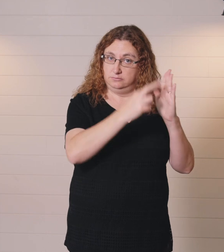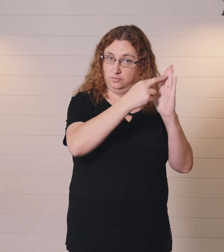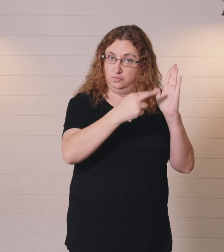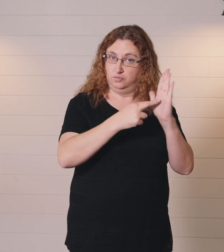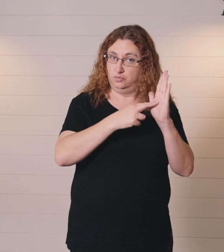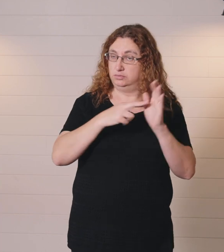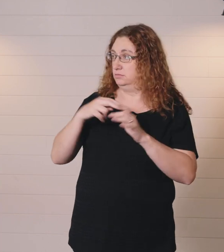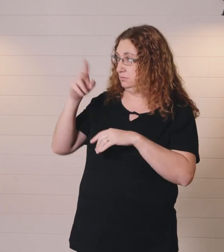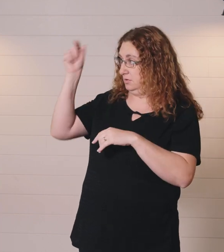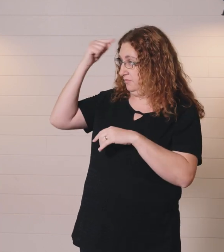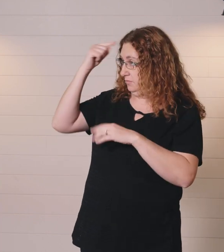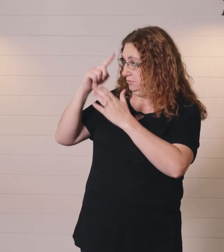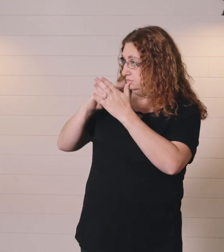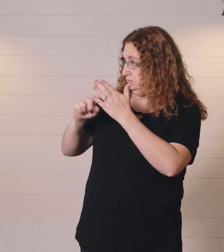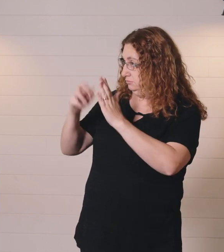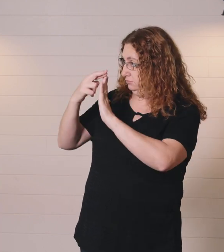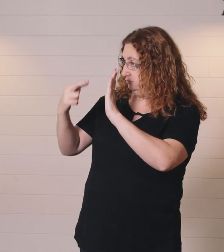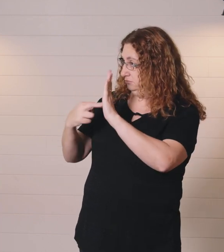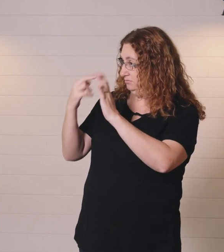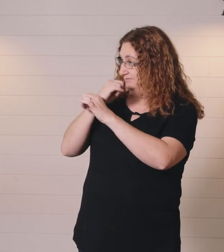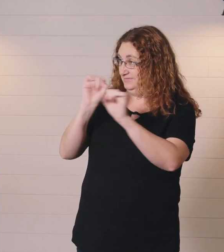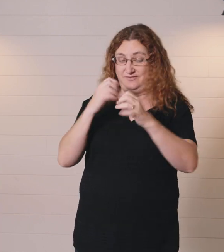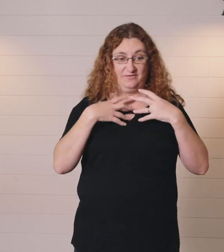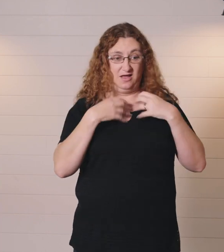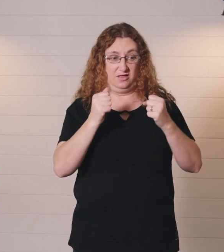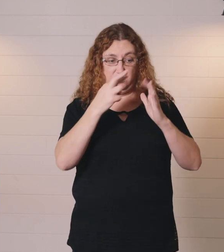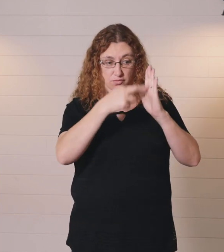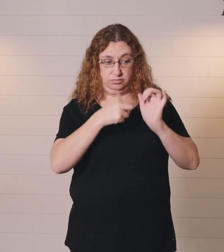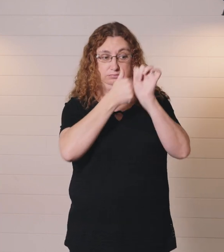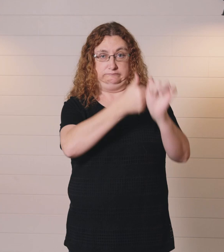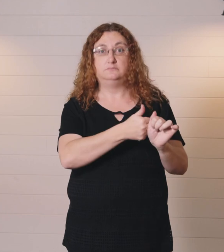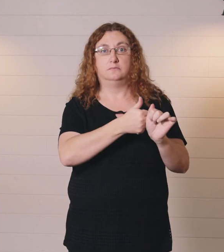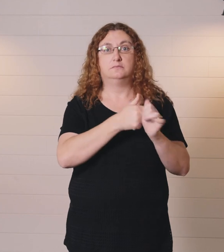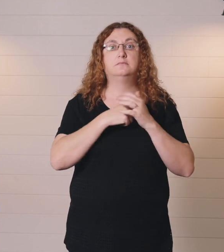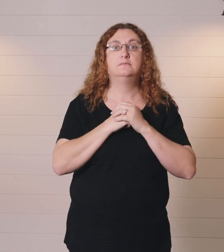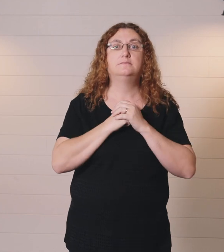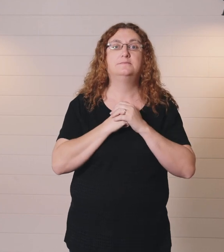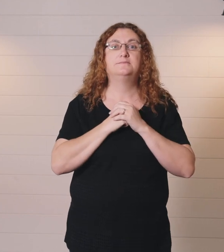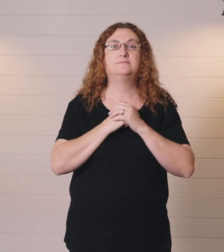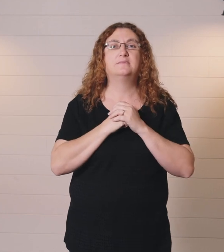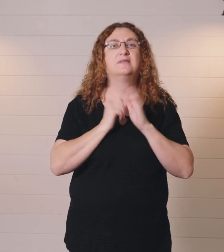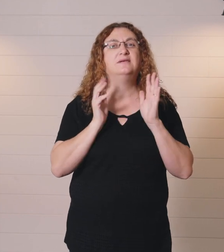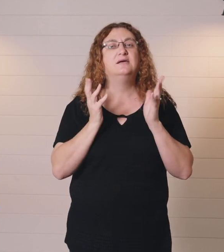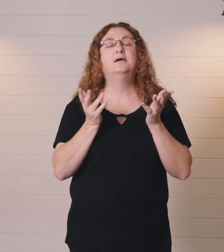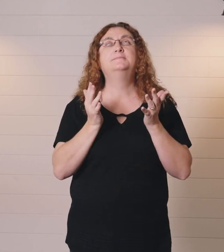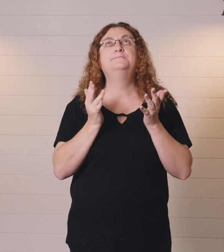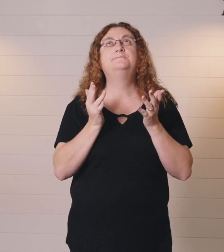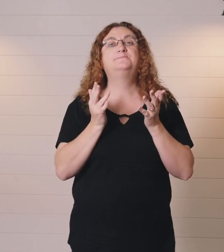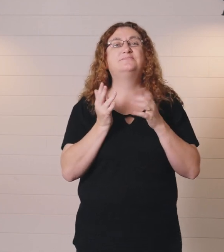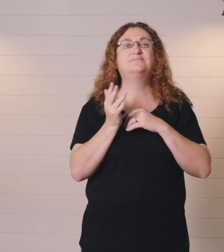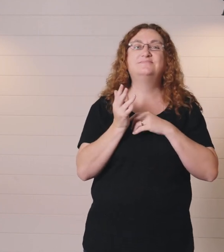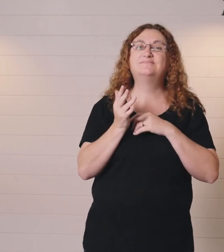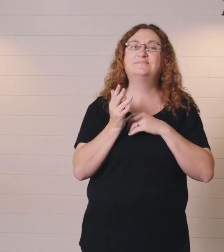provincial government to make sure we have all the safety and health protocols in place that we need. One of the major things that we had to work around was